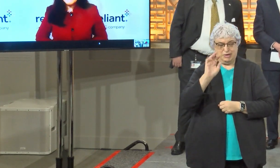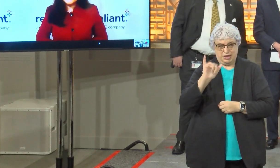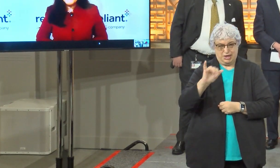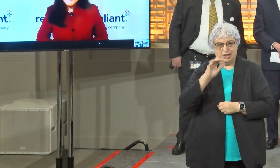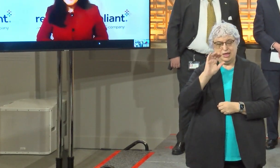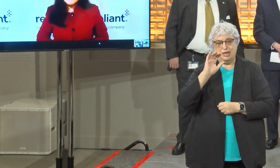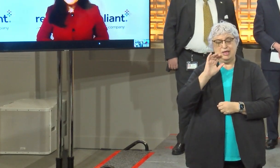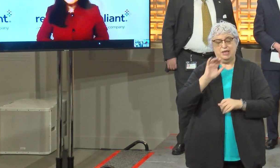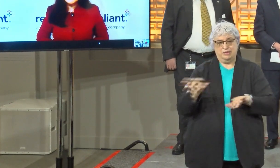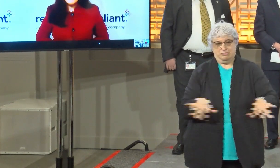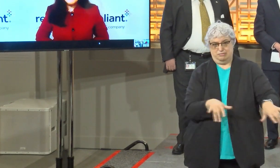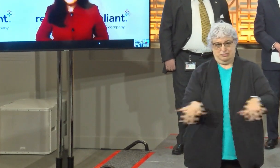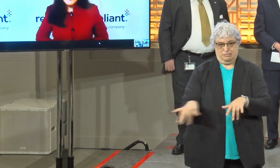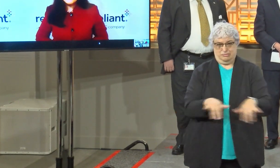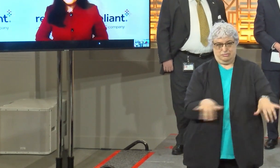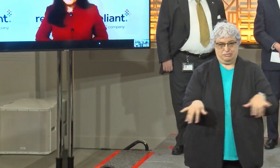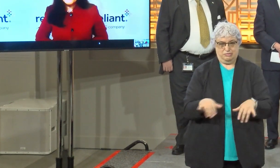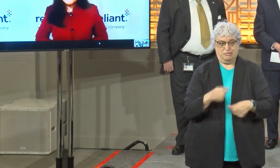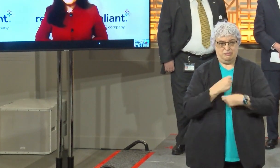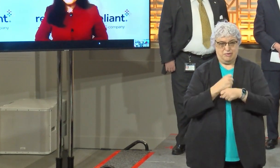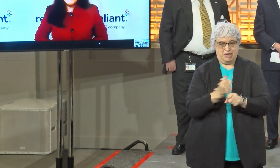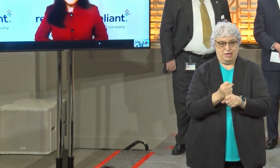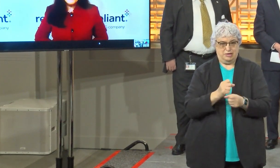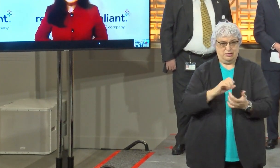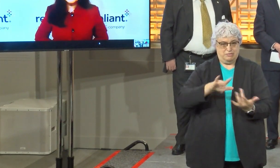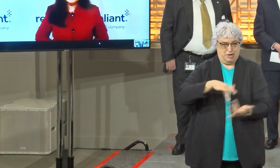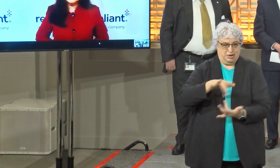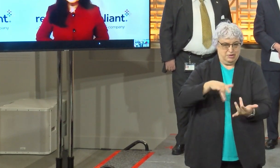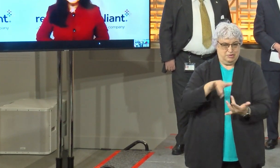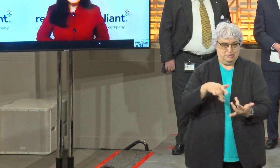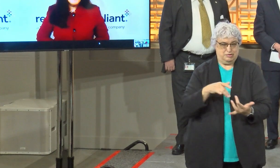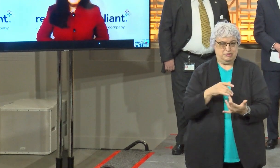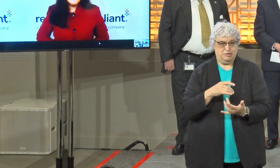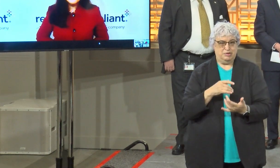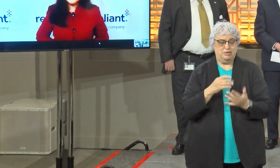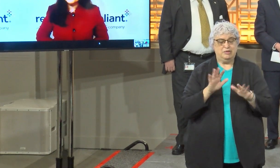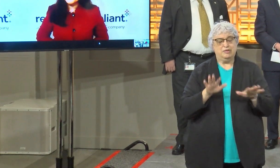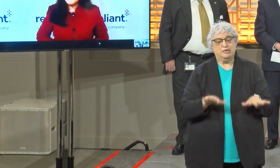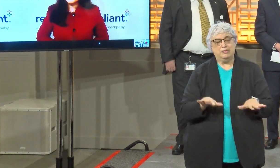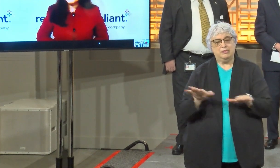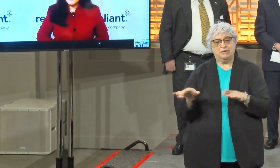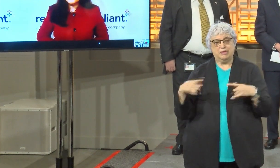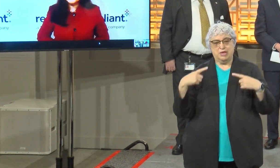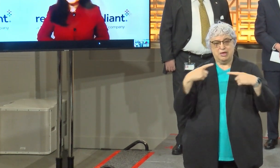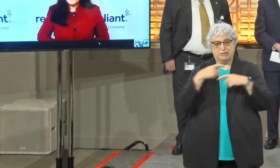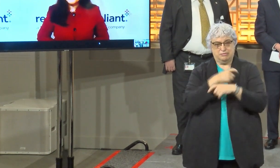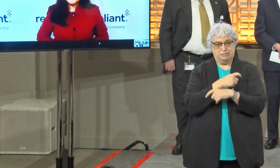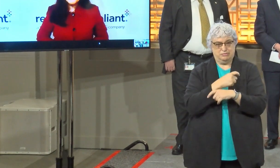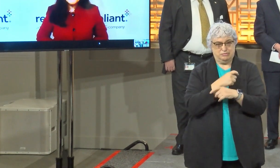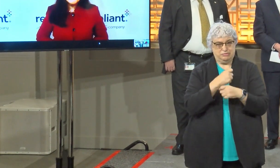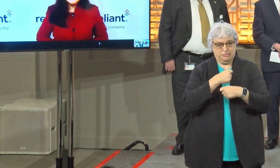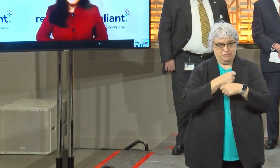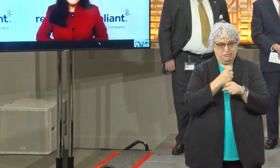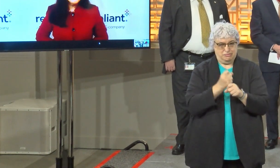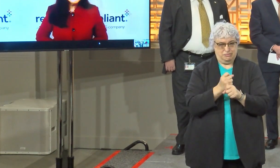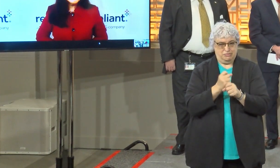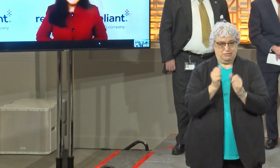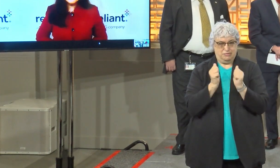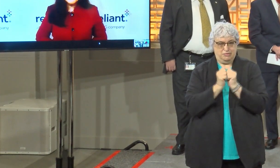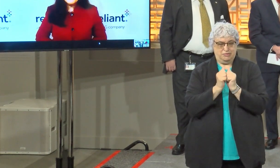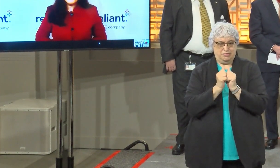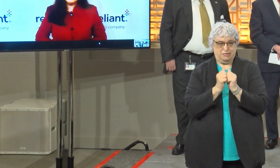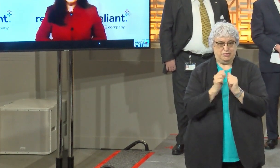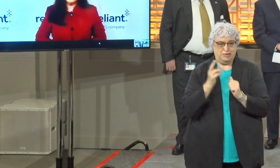Emmy-winning pianist and record producer known for delivering mellow, complex compositions with a